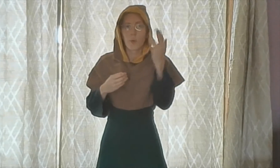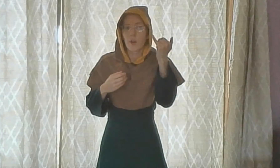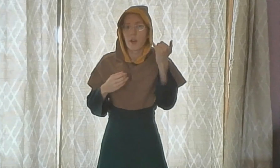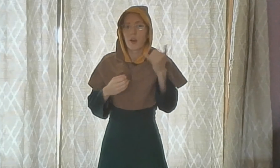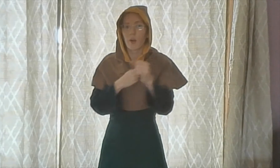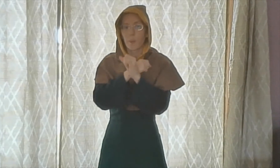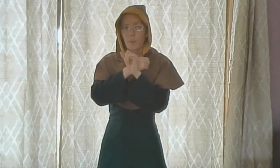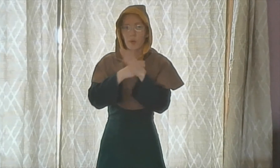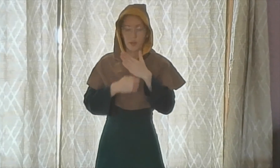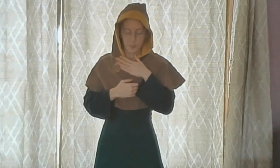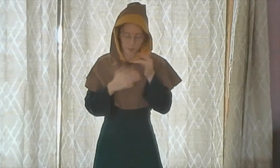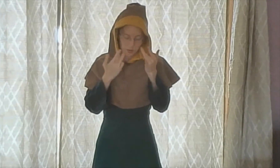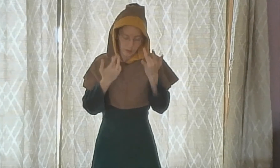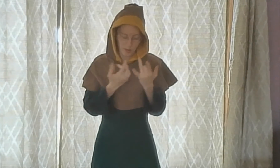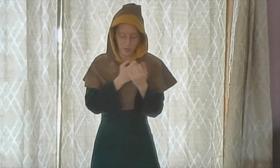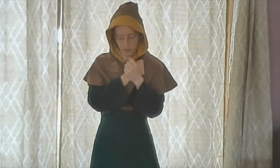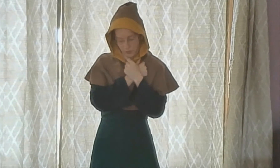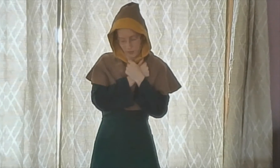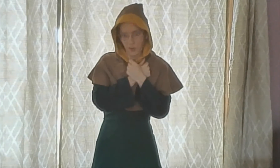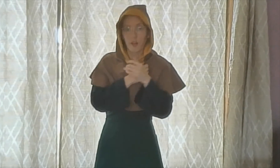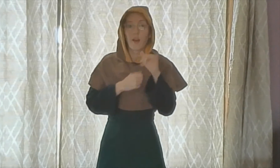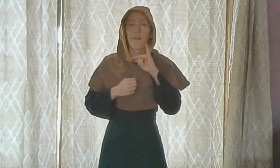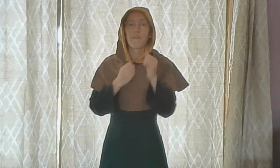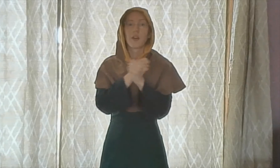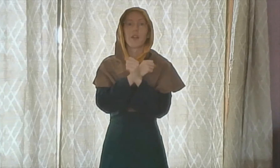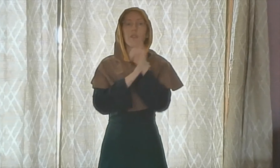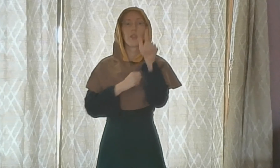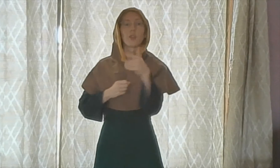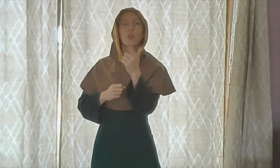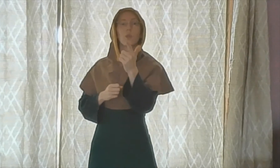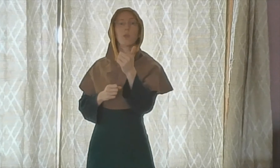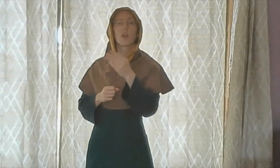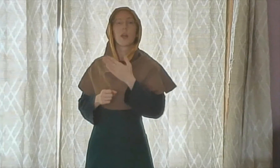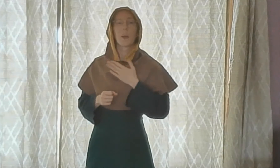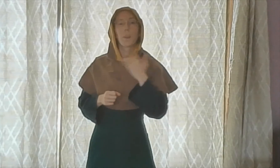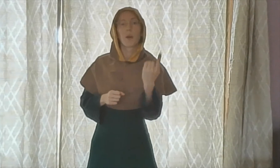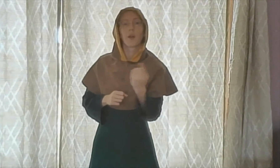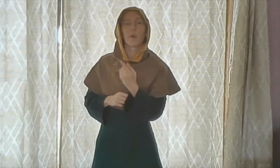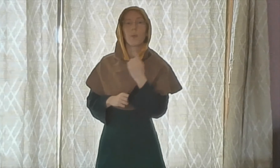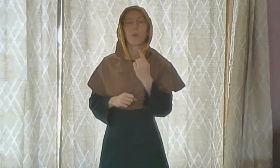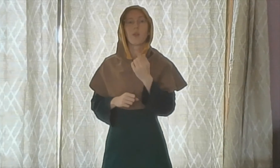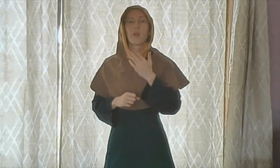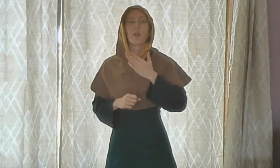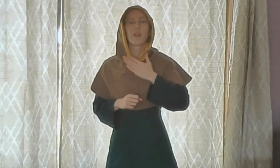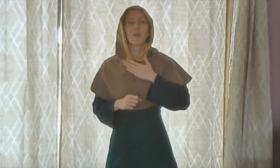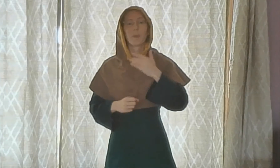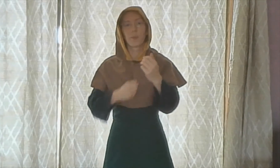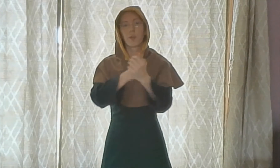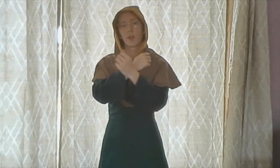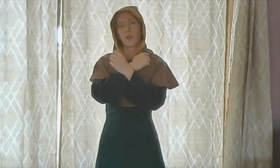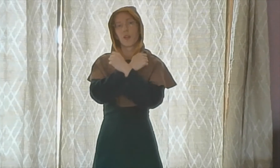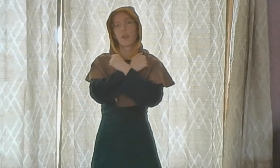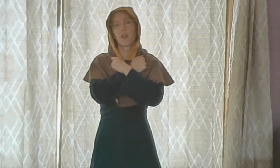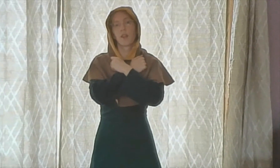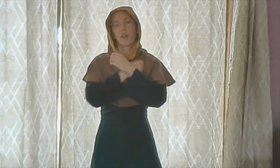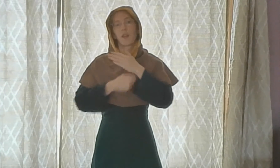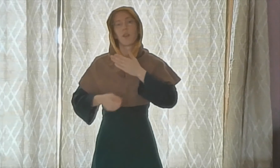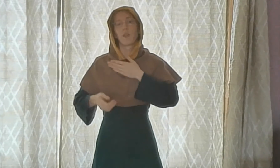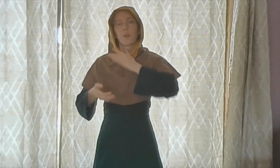I hold safely below. I fight for you, my one, my love,